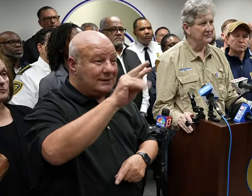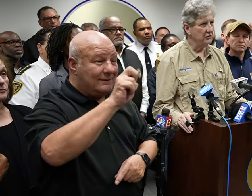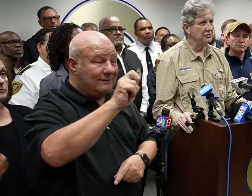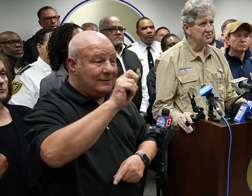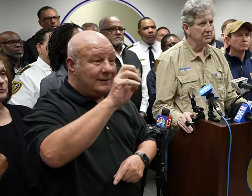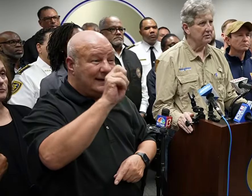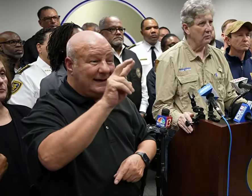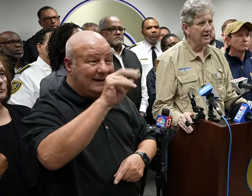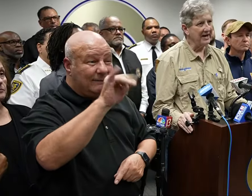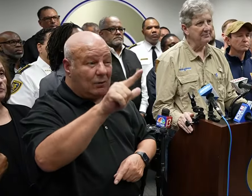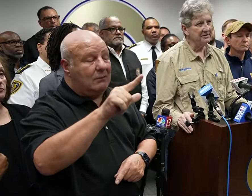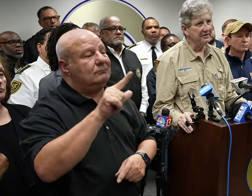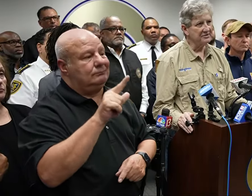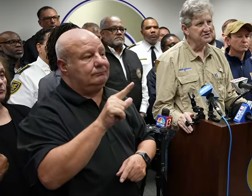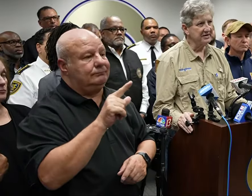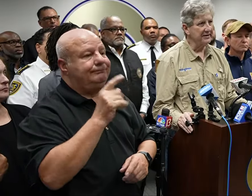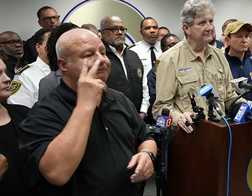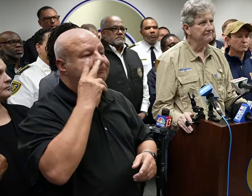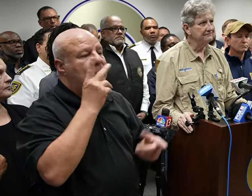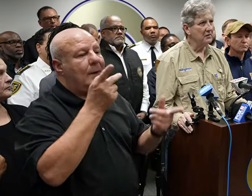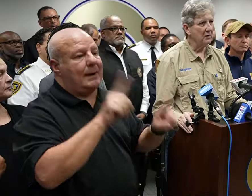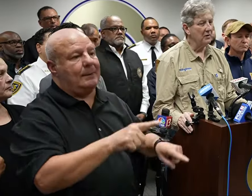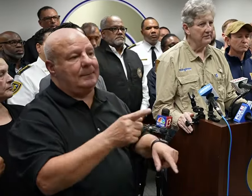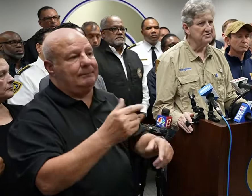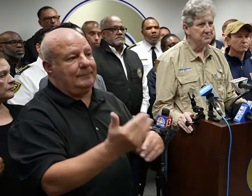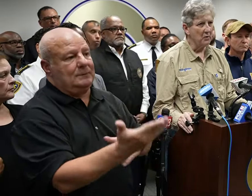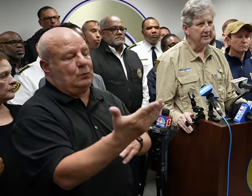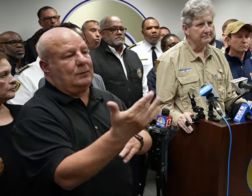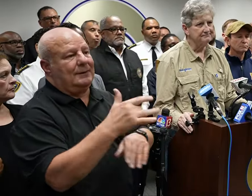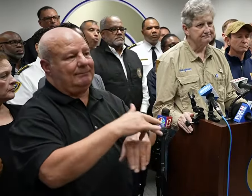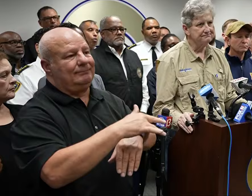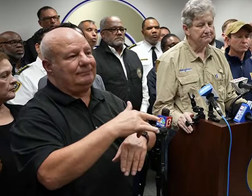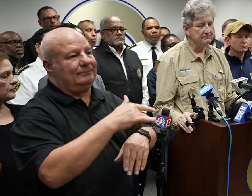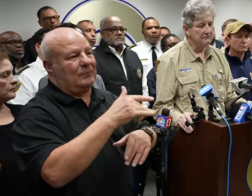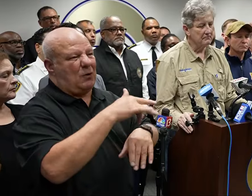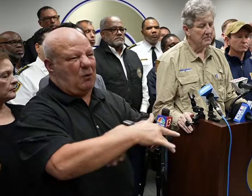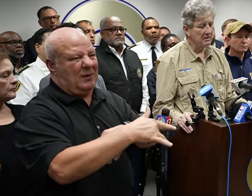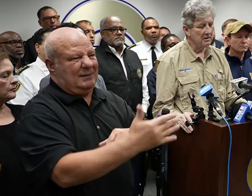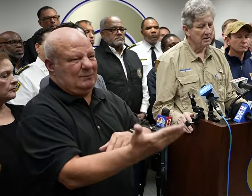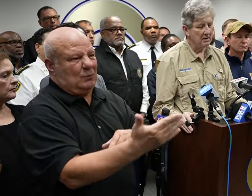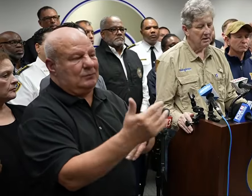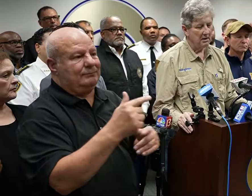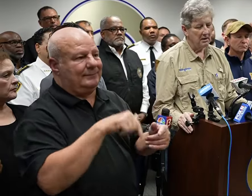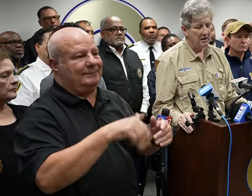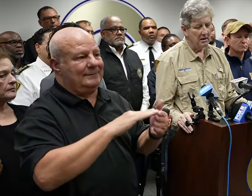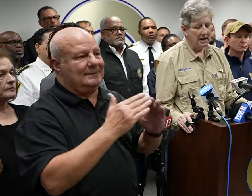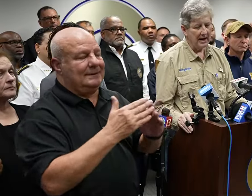all you have to do is look at what happened in our city early this morning.